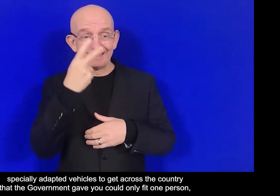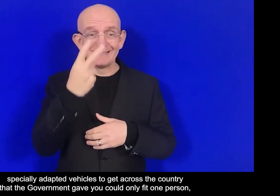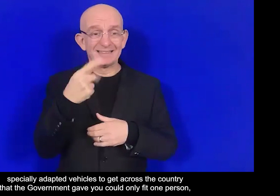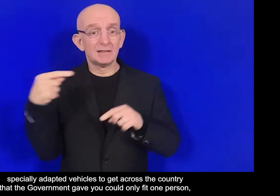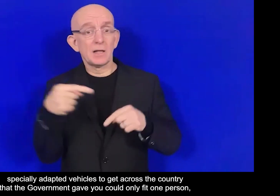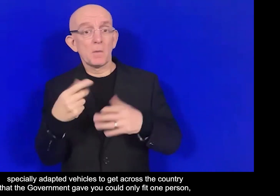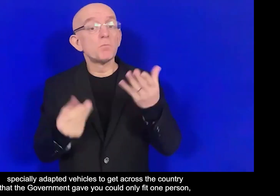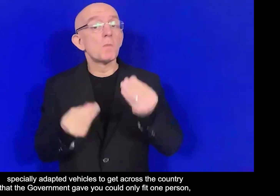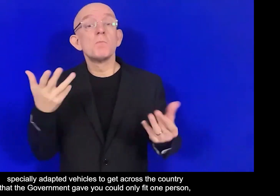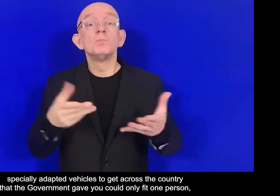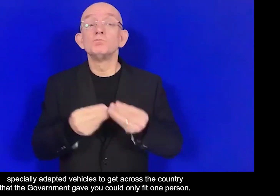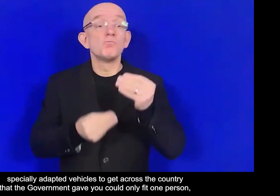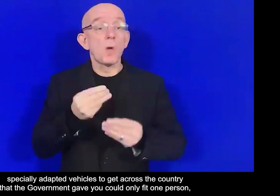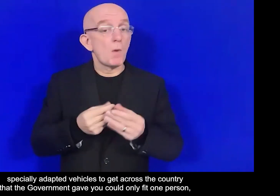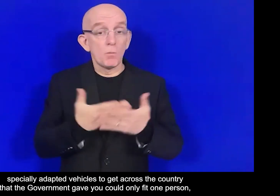only fit one person.